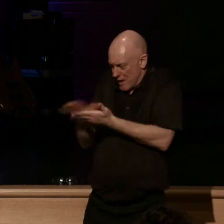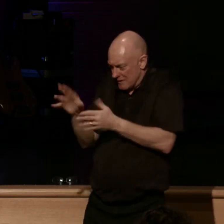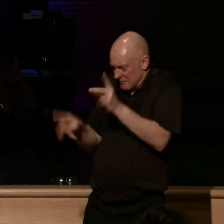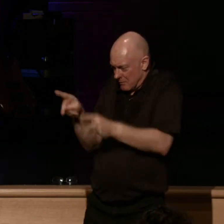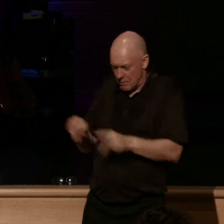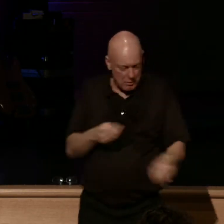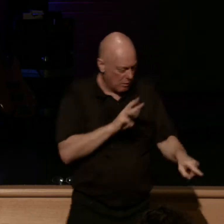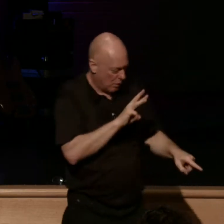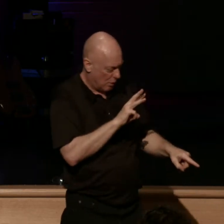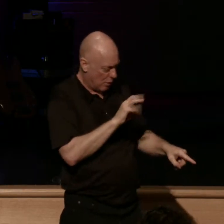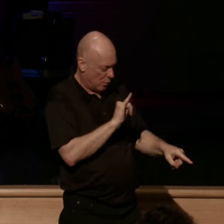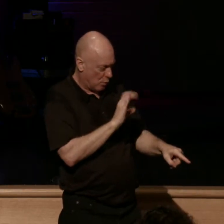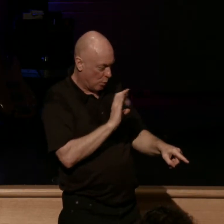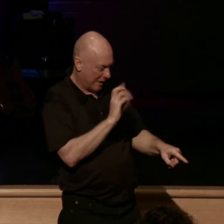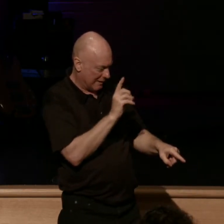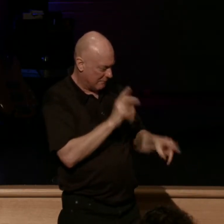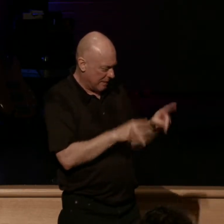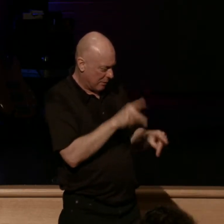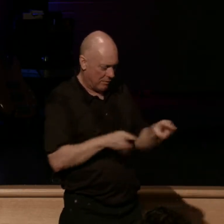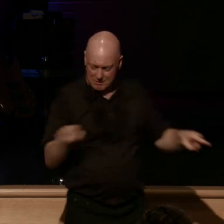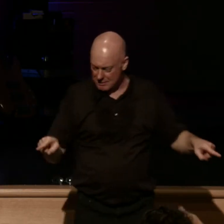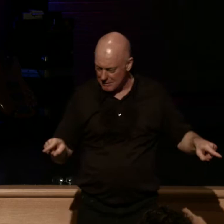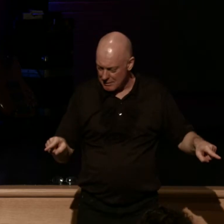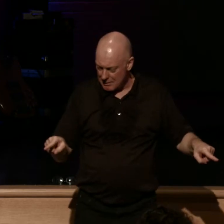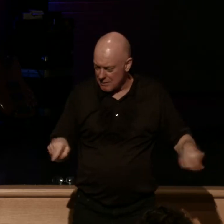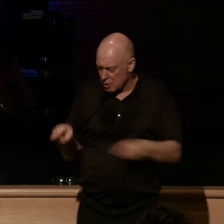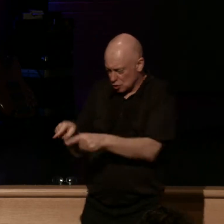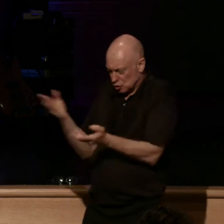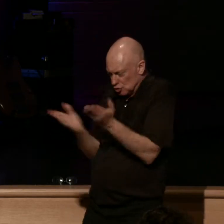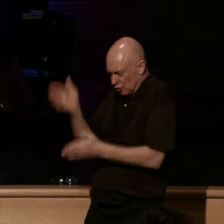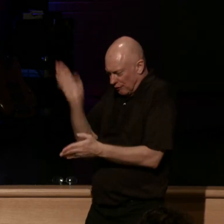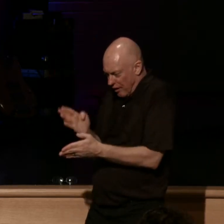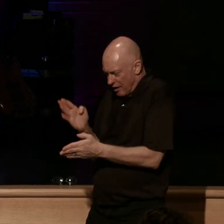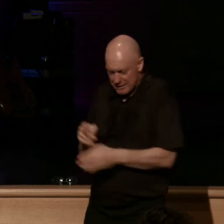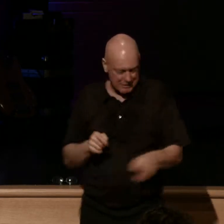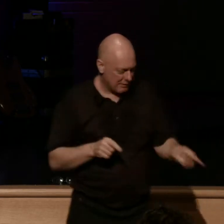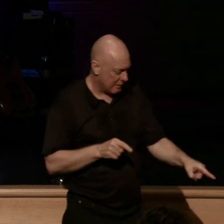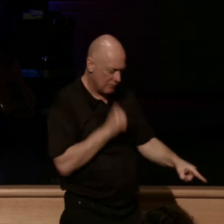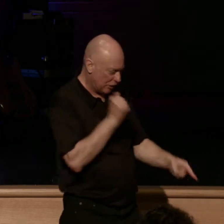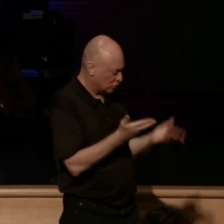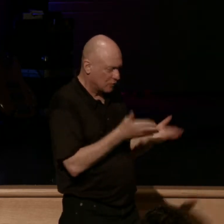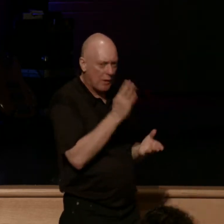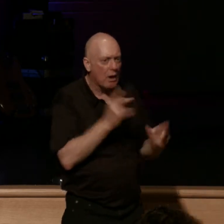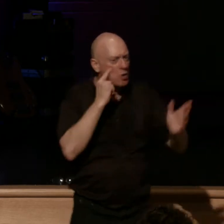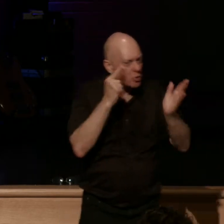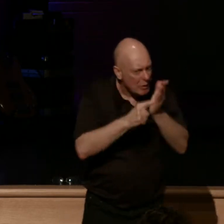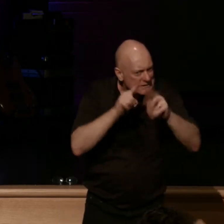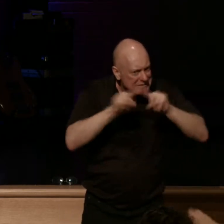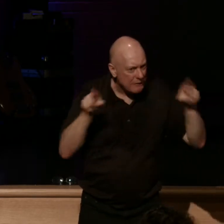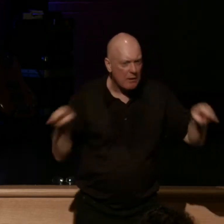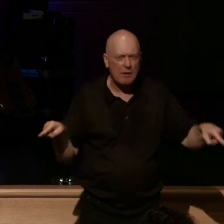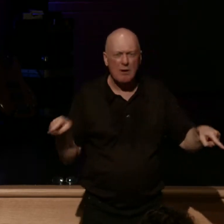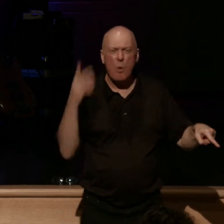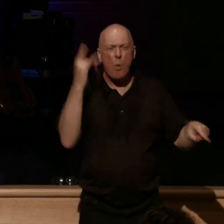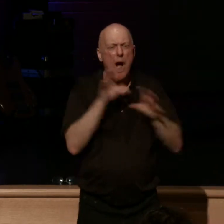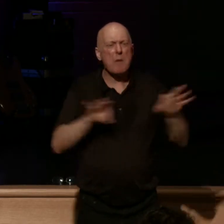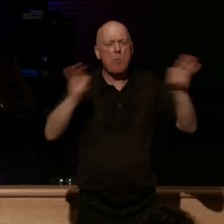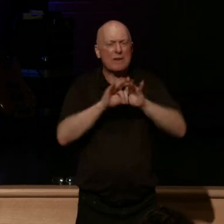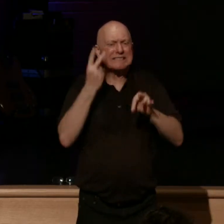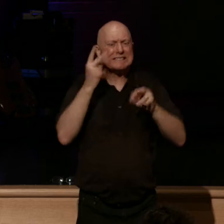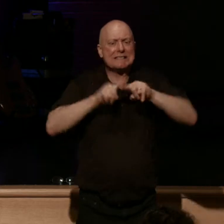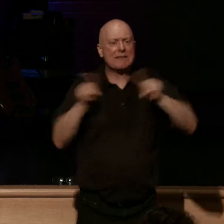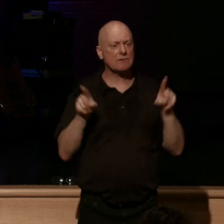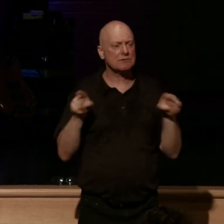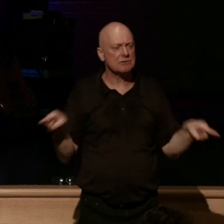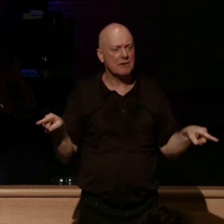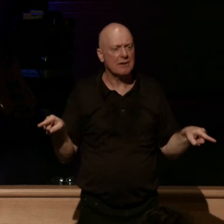wicked, and notice the distinction between those who serve God and those who do not. Now, why is that important? It